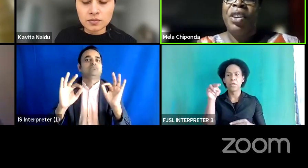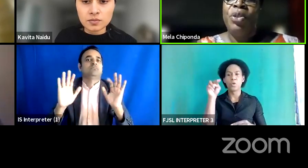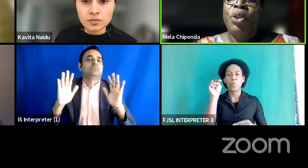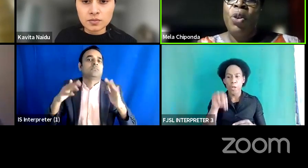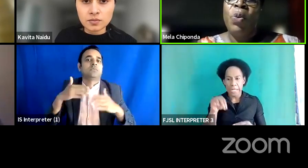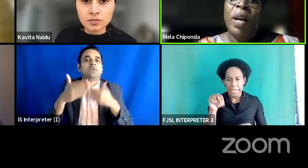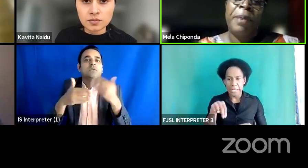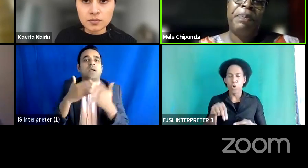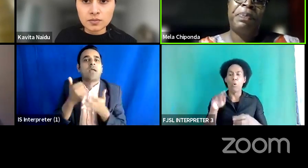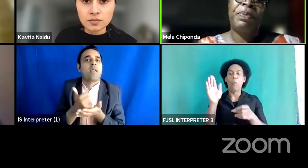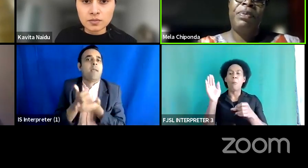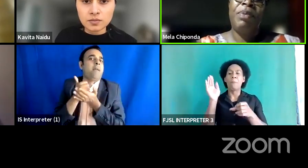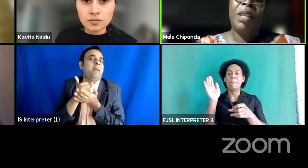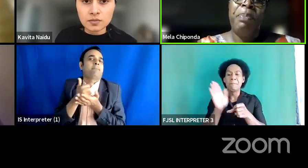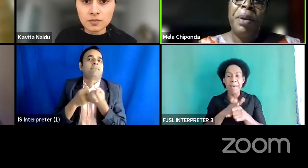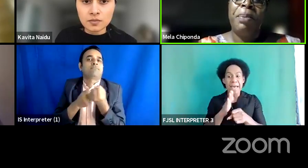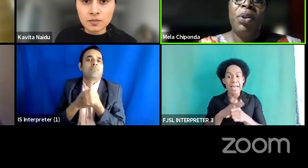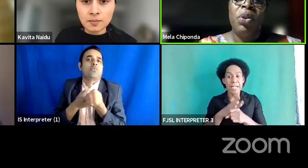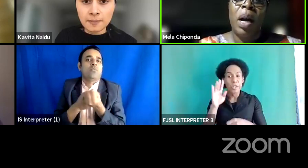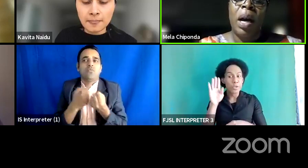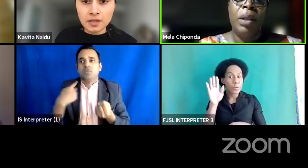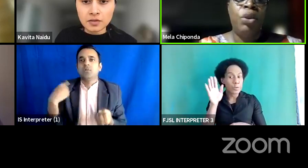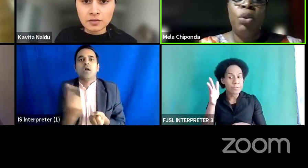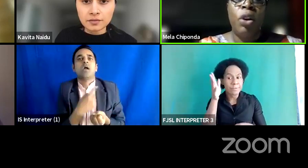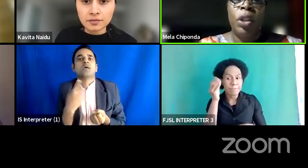of, you know,